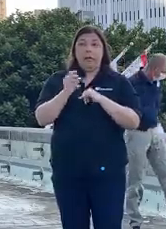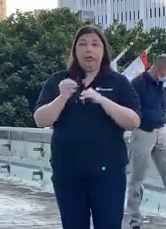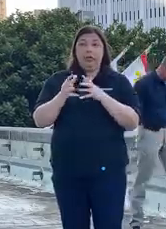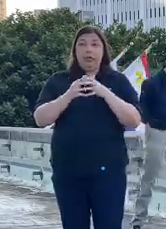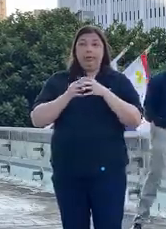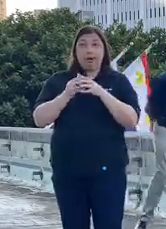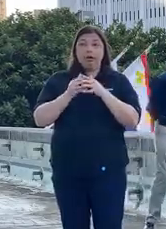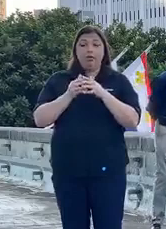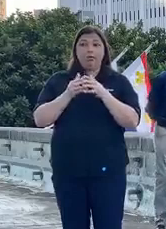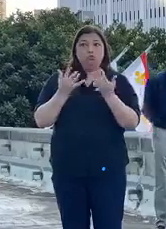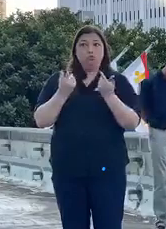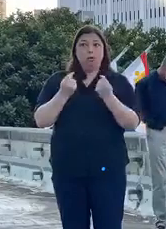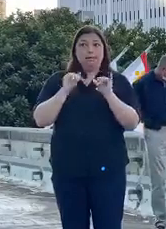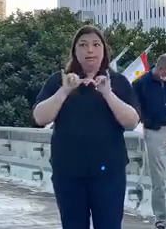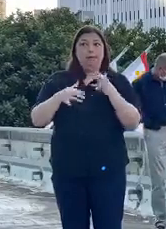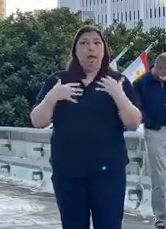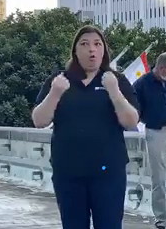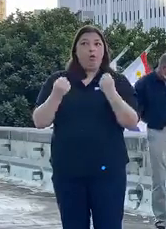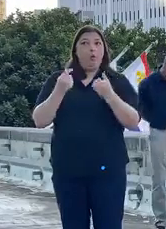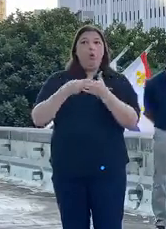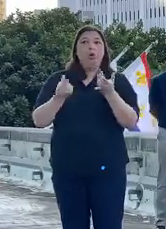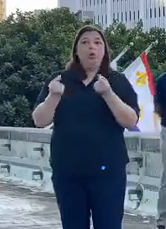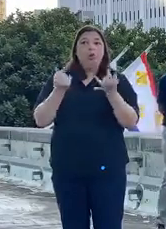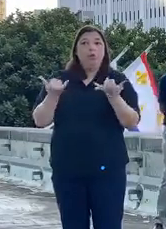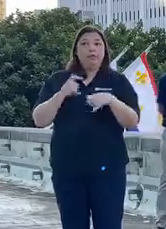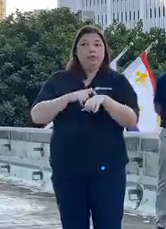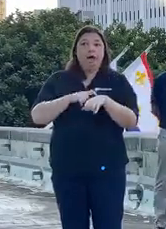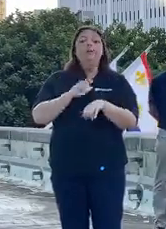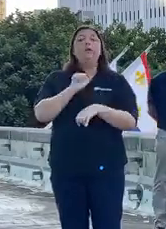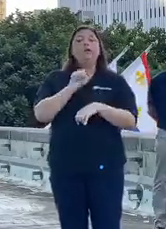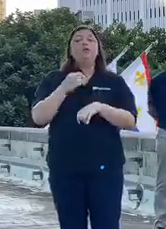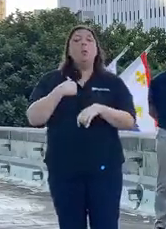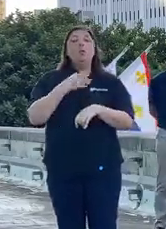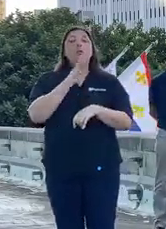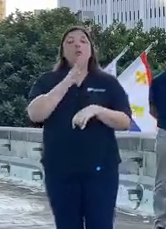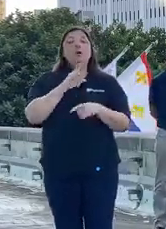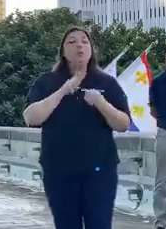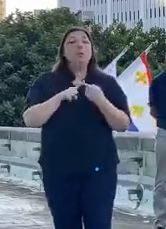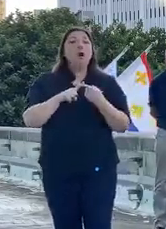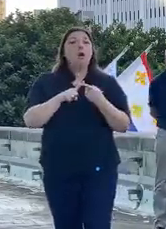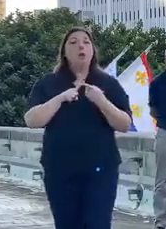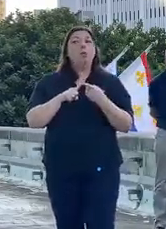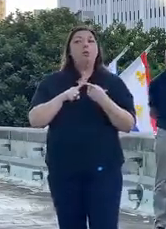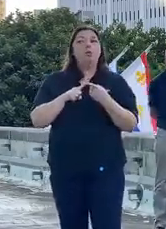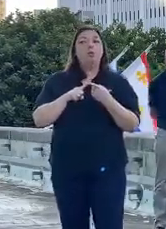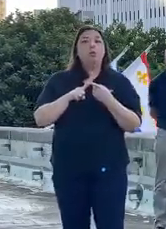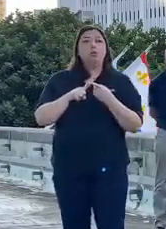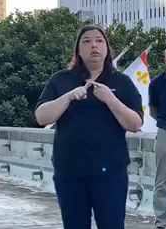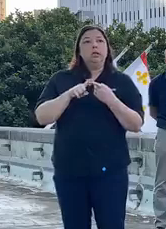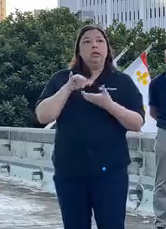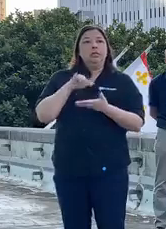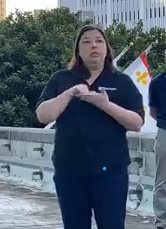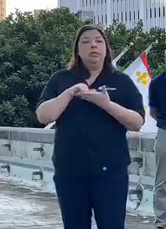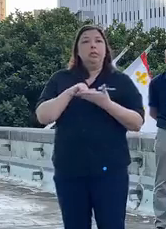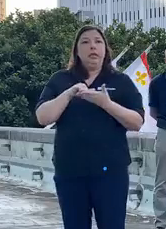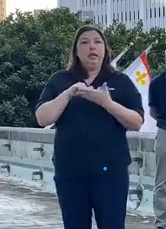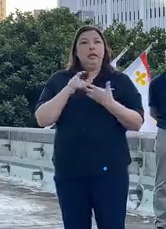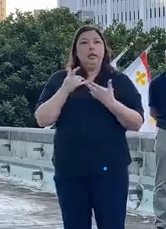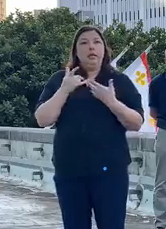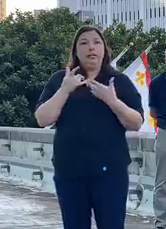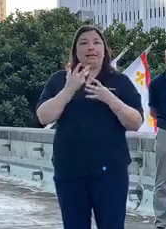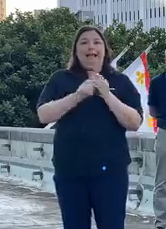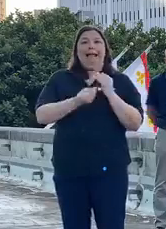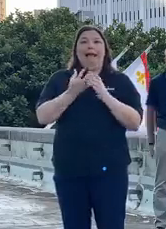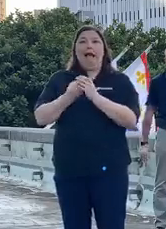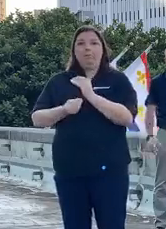now stay safe and healthy at this time? Right, so we talked about the disparities and the disparity